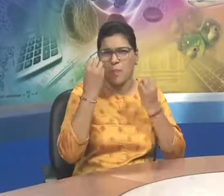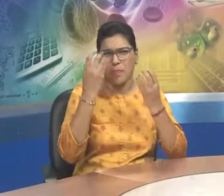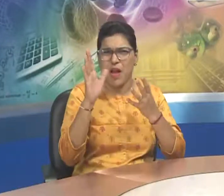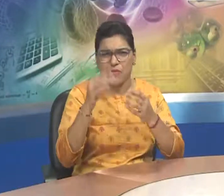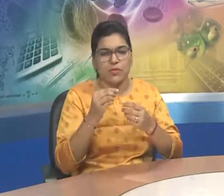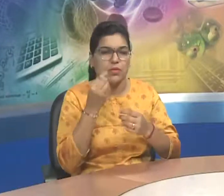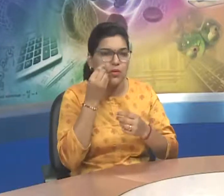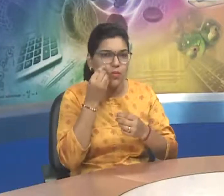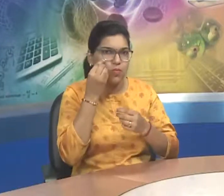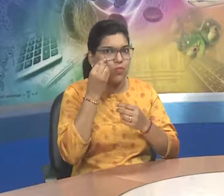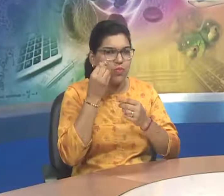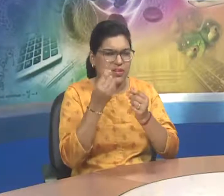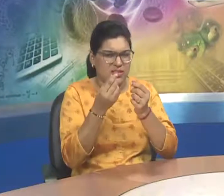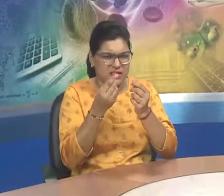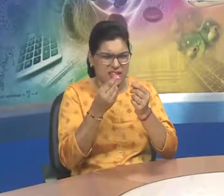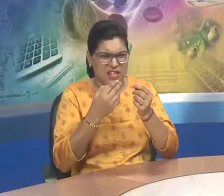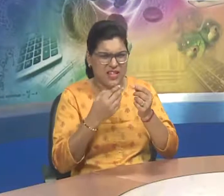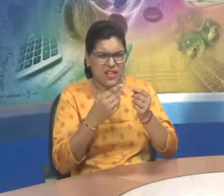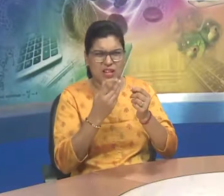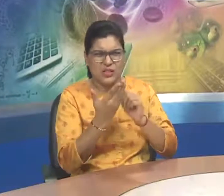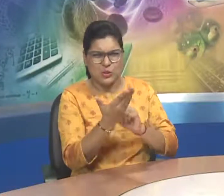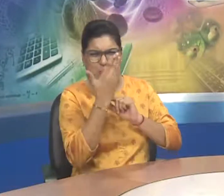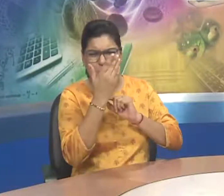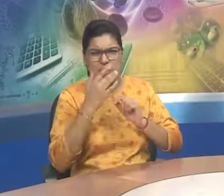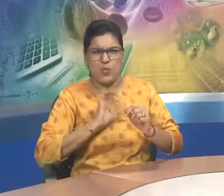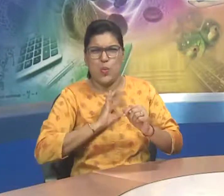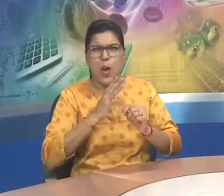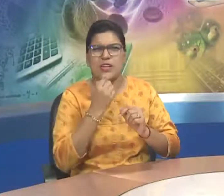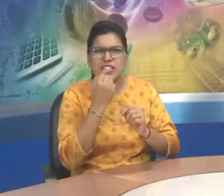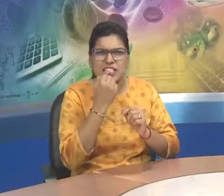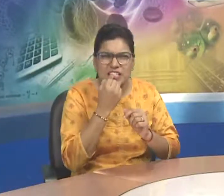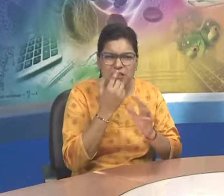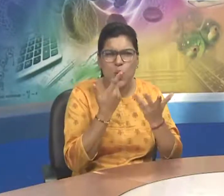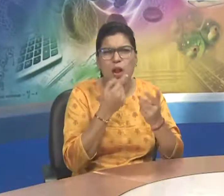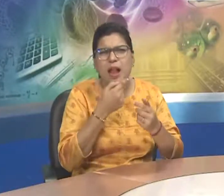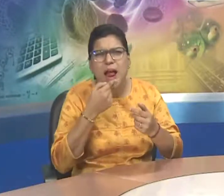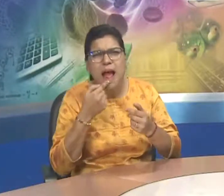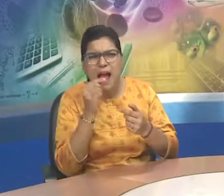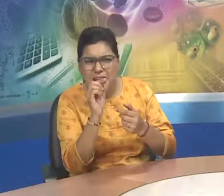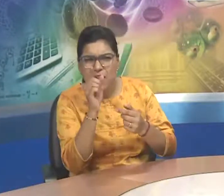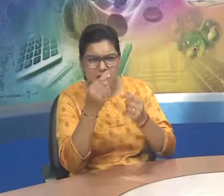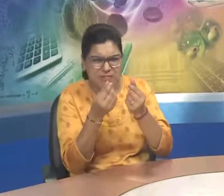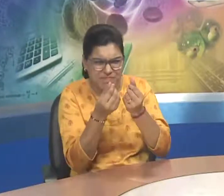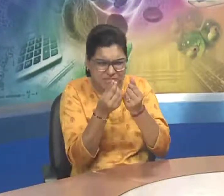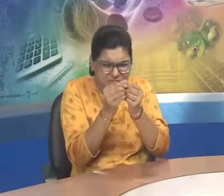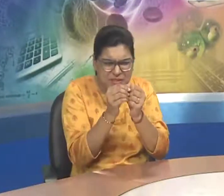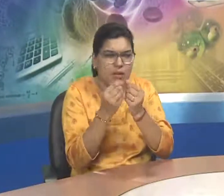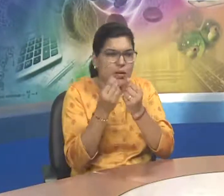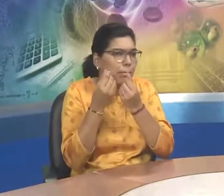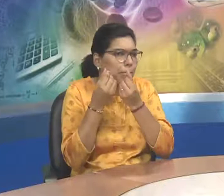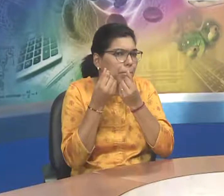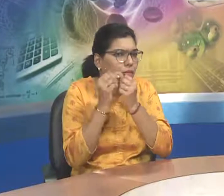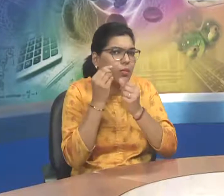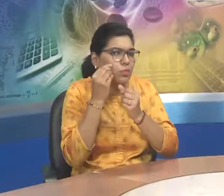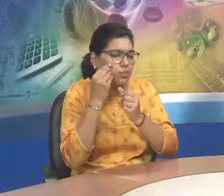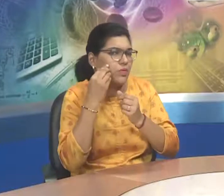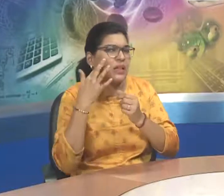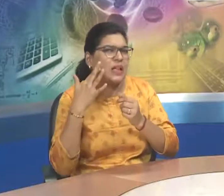Abscesses. You many times have feel pimple on your face. It is of red color and